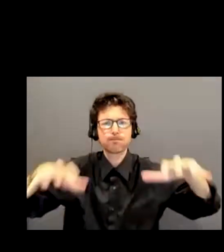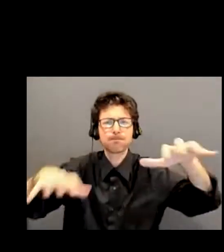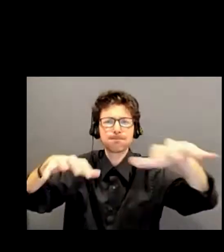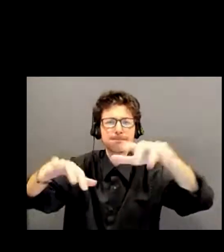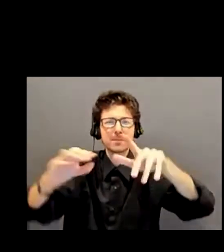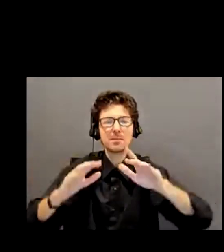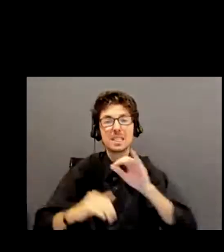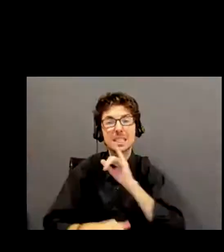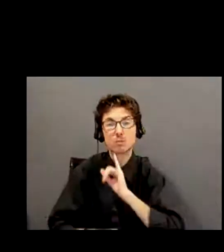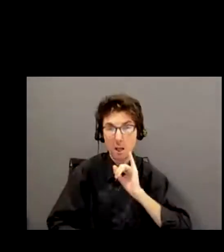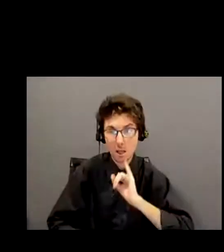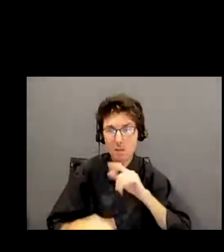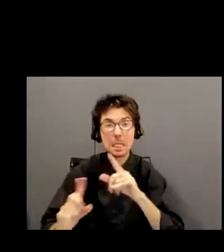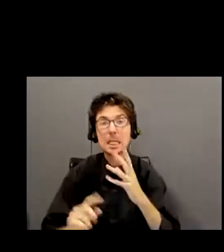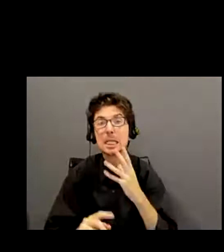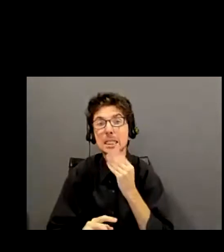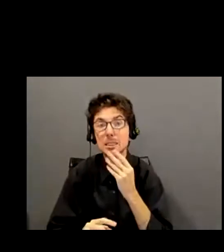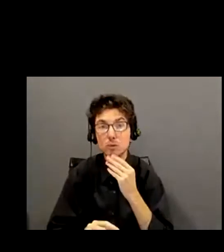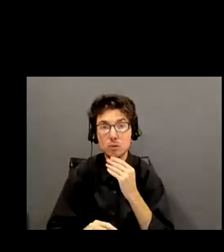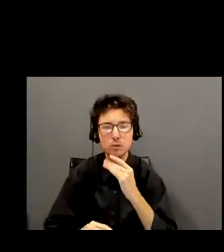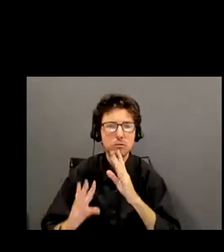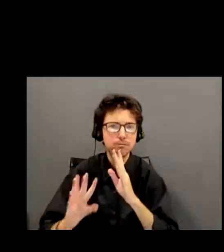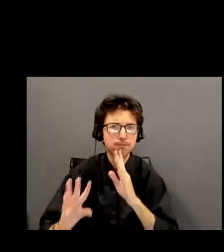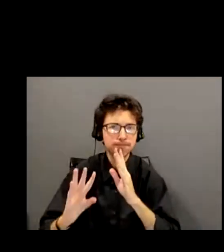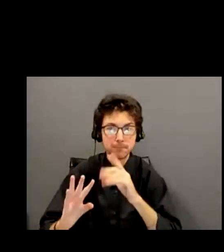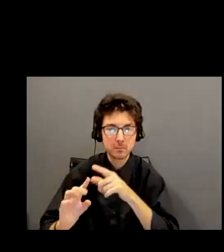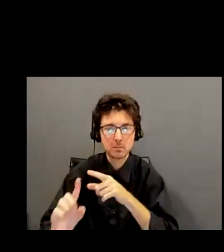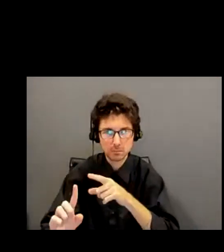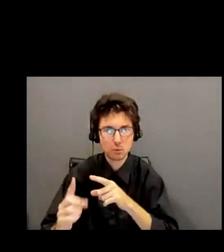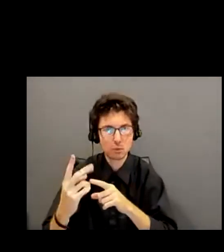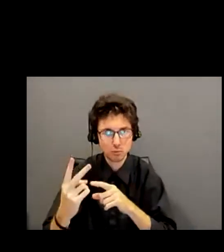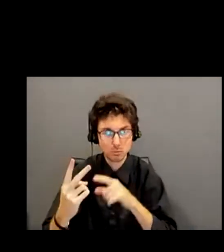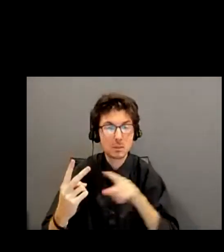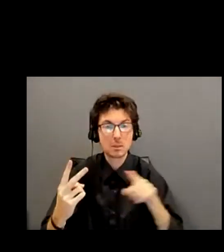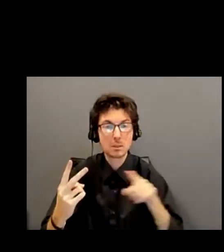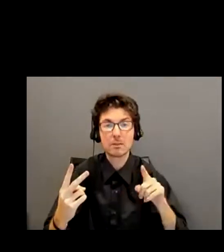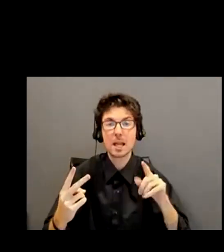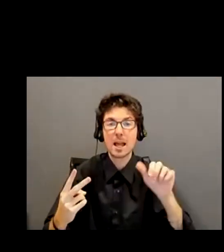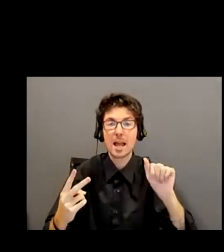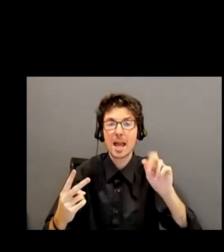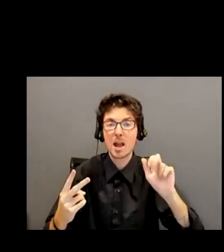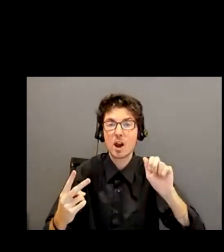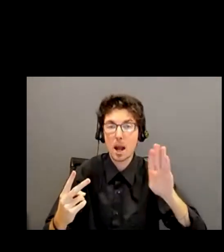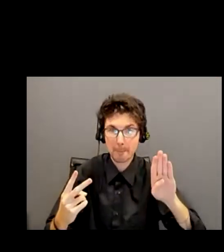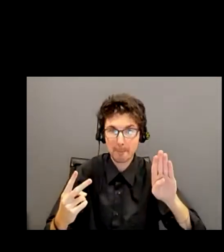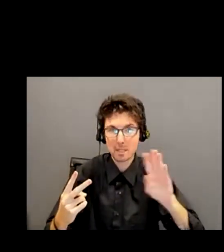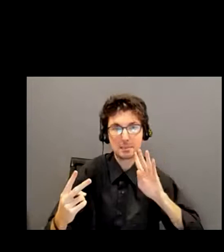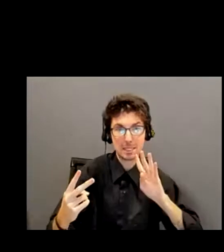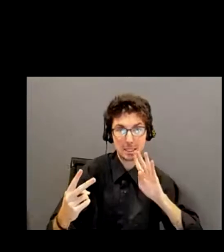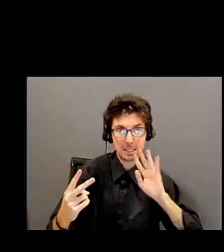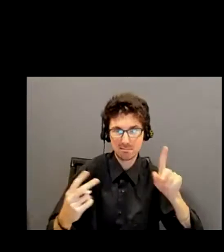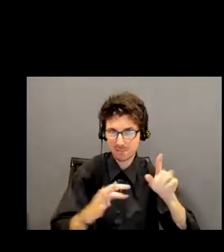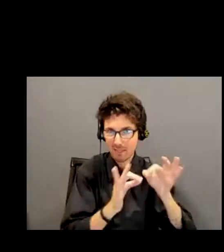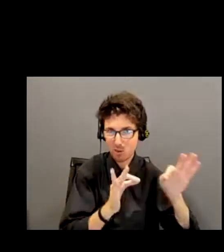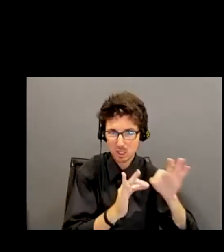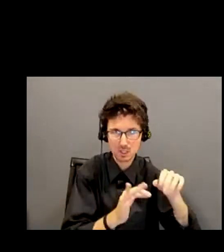Hebrew speakers. We've got 2 in for Arab speakers in order to kind of let people feel at